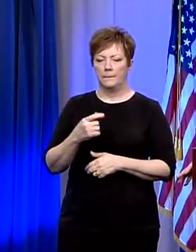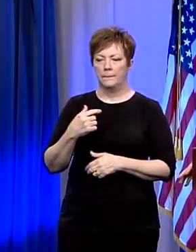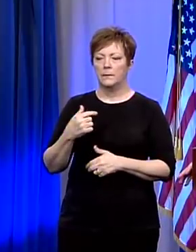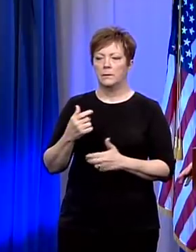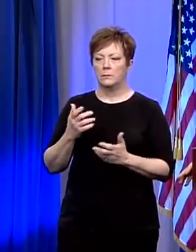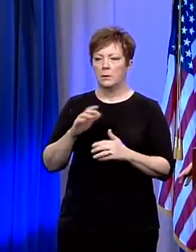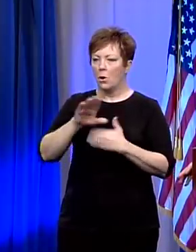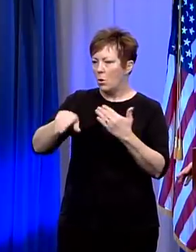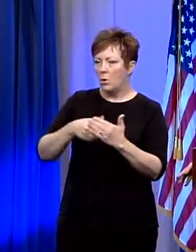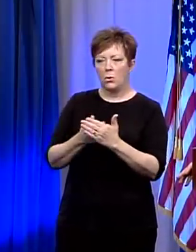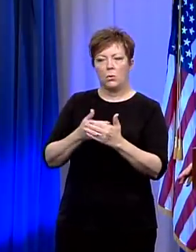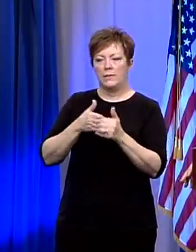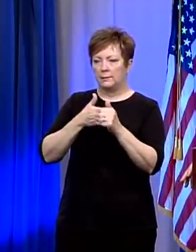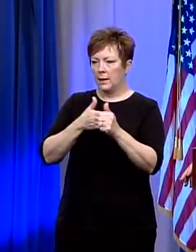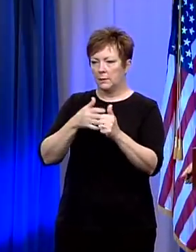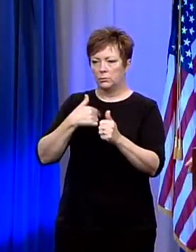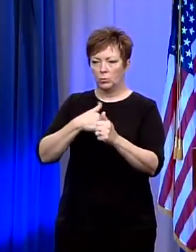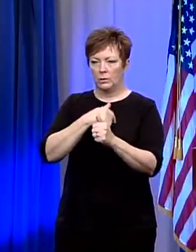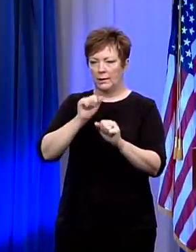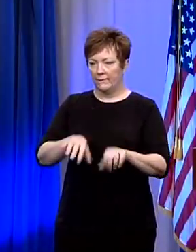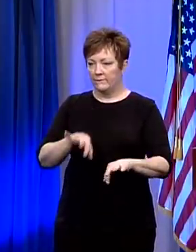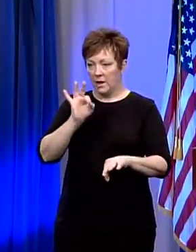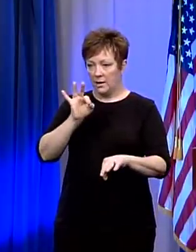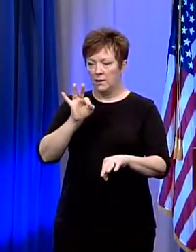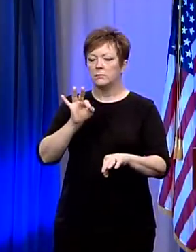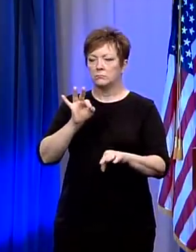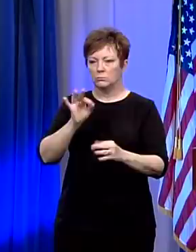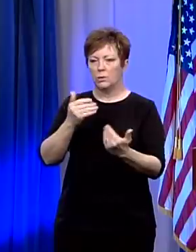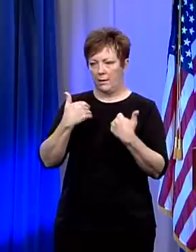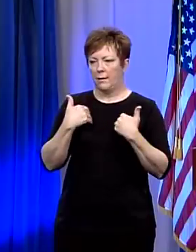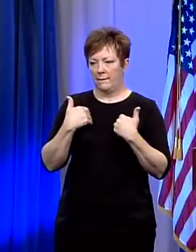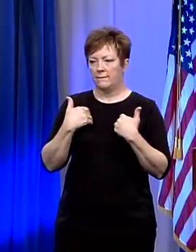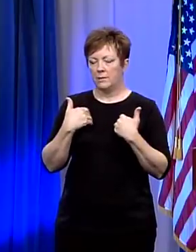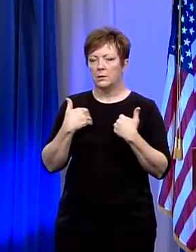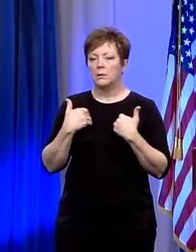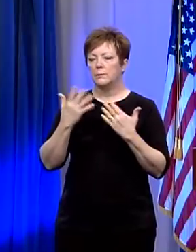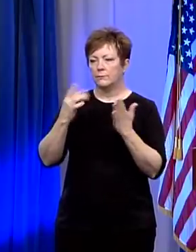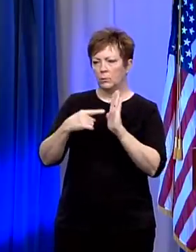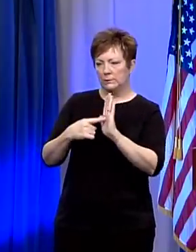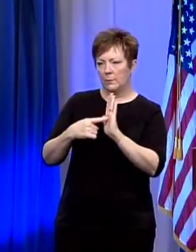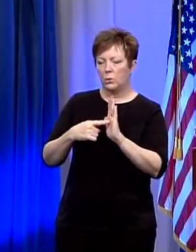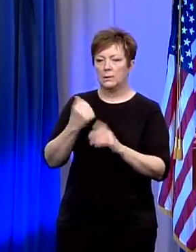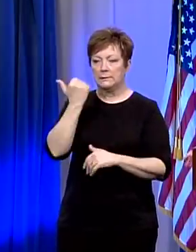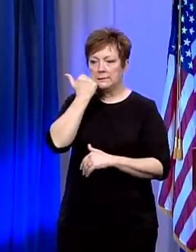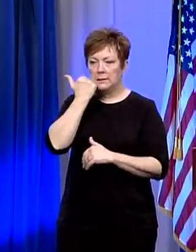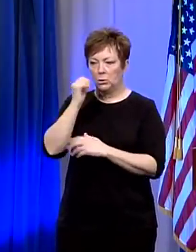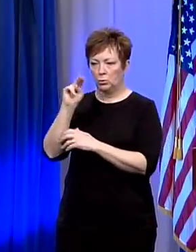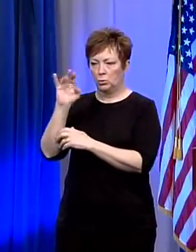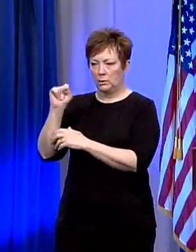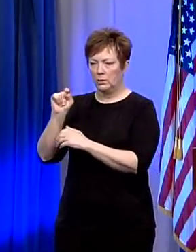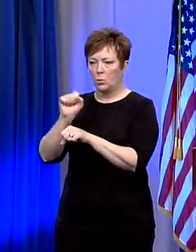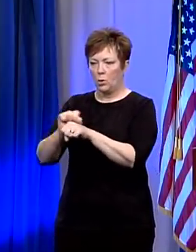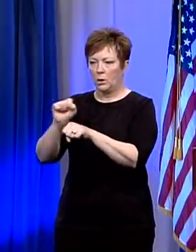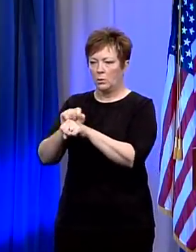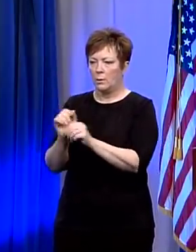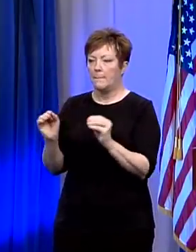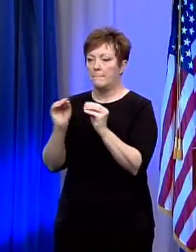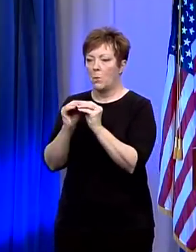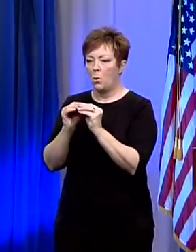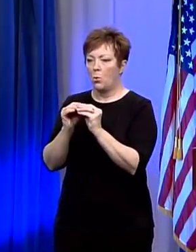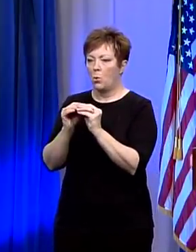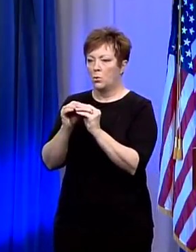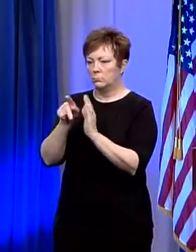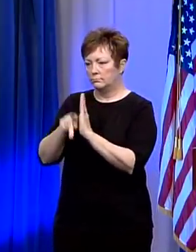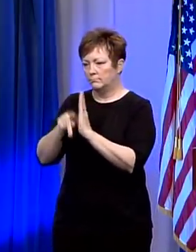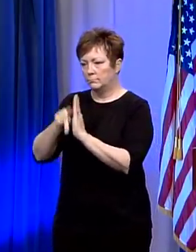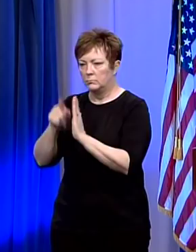available guidance that we can find about that, and we even have, for example, our dental unit is working on additional guidance for dentists right now. I